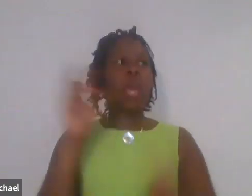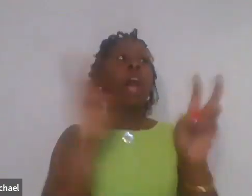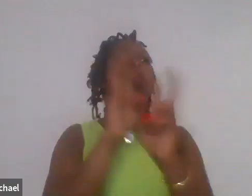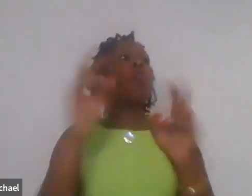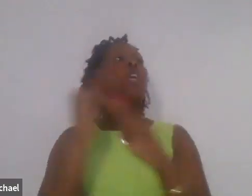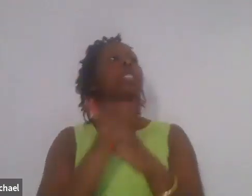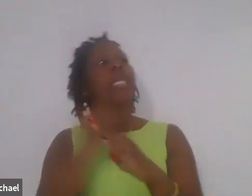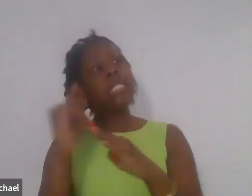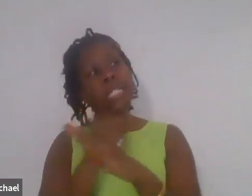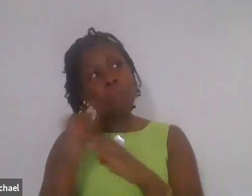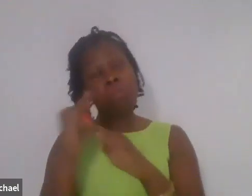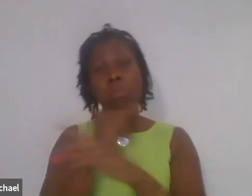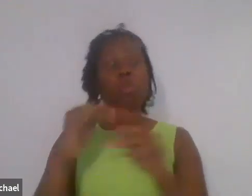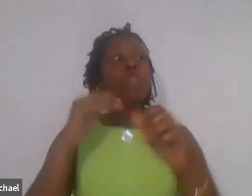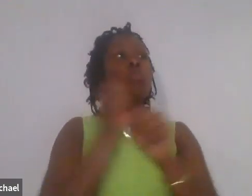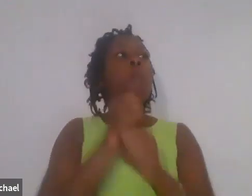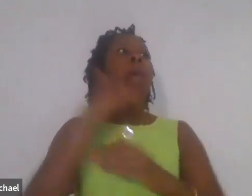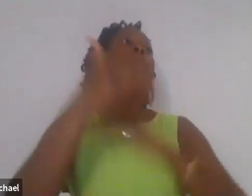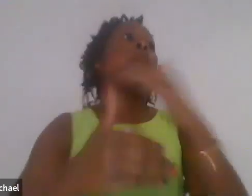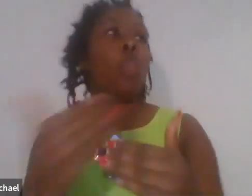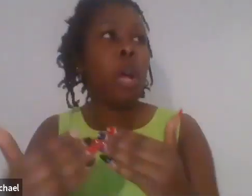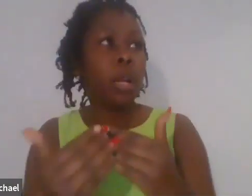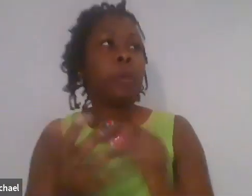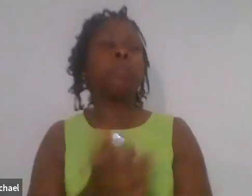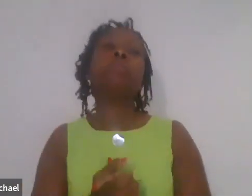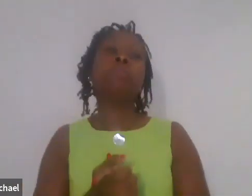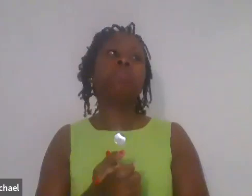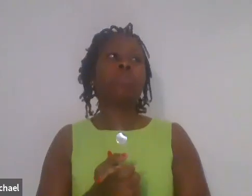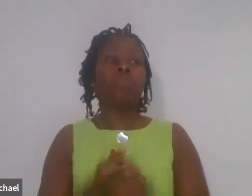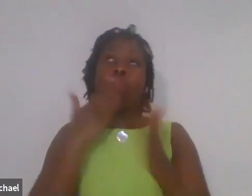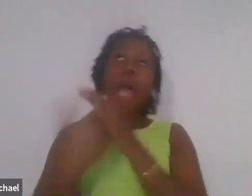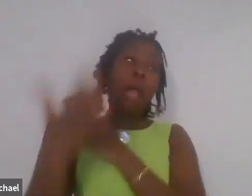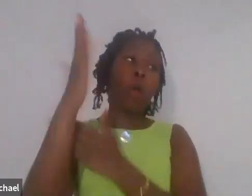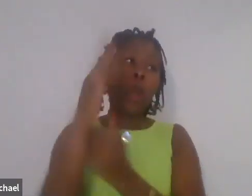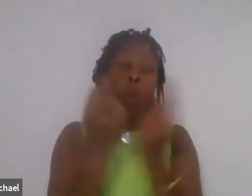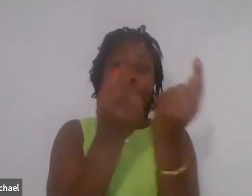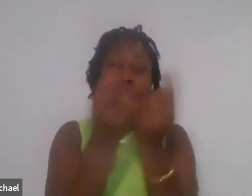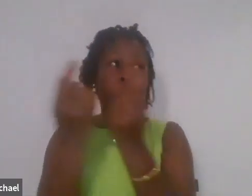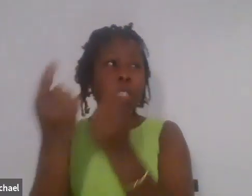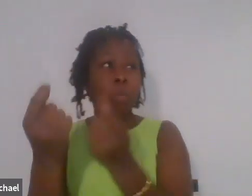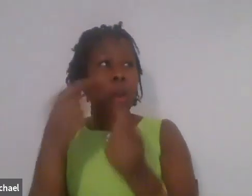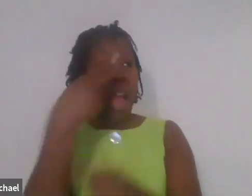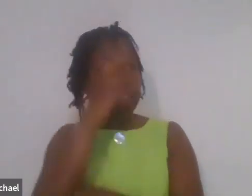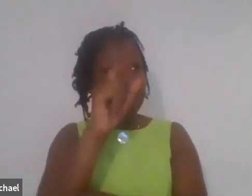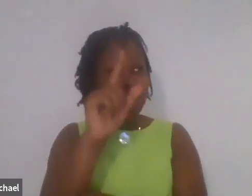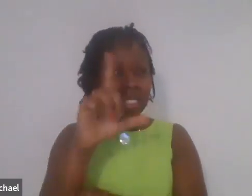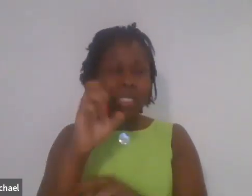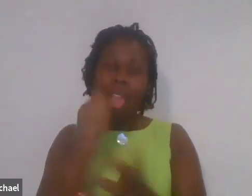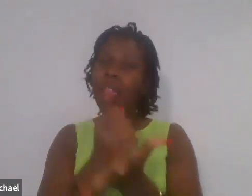I had to look for internship to keep me going. Thank God. With the